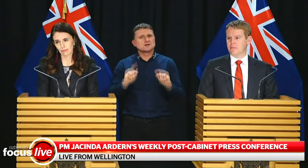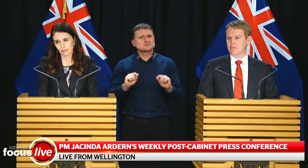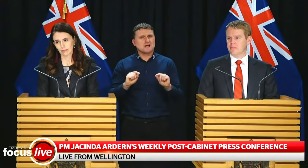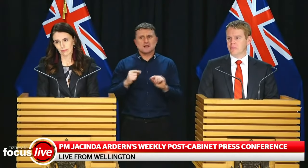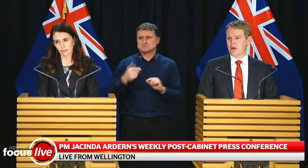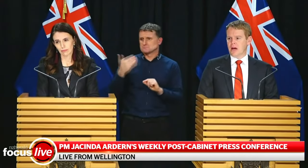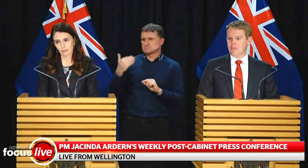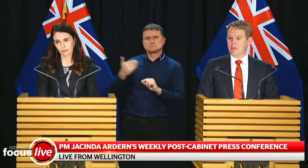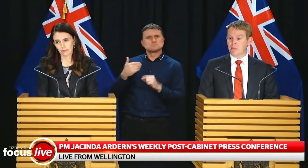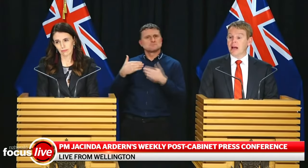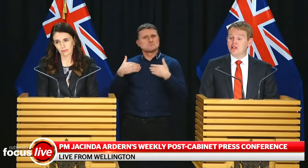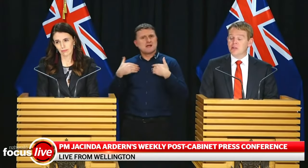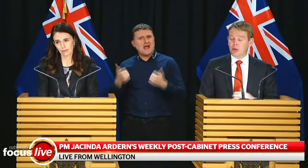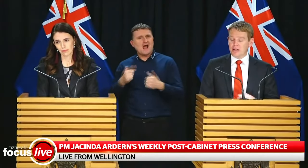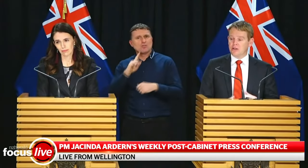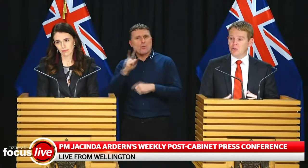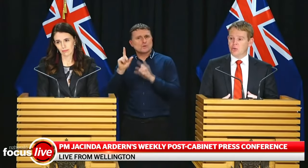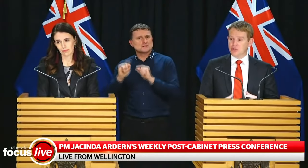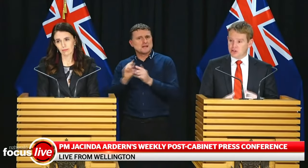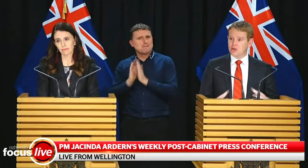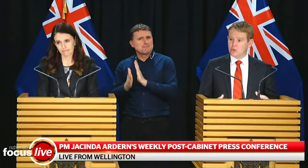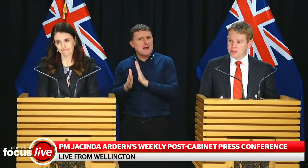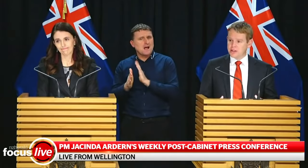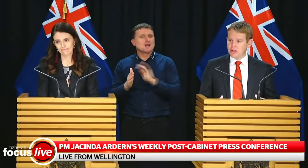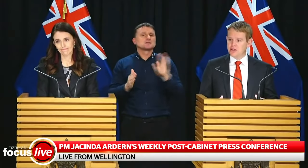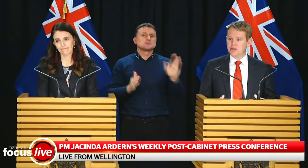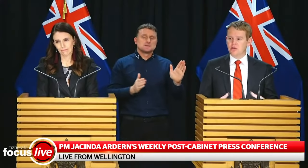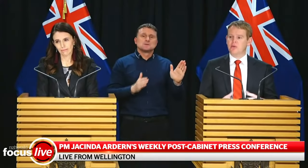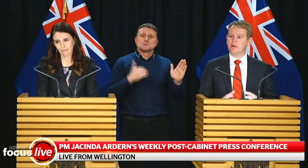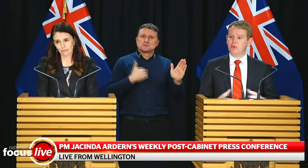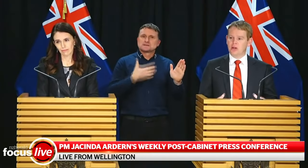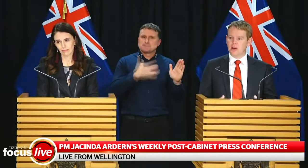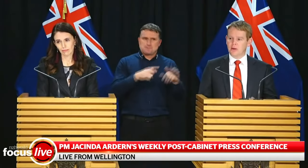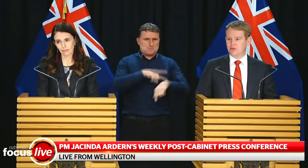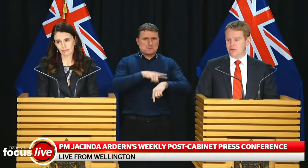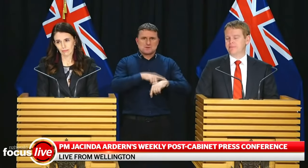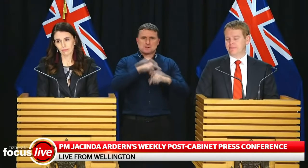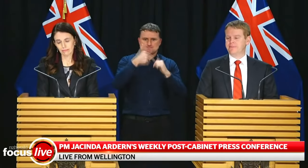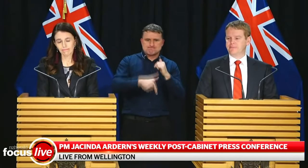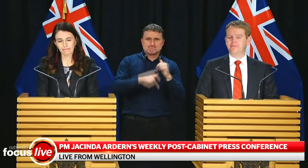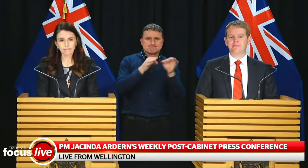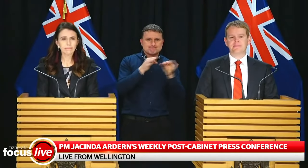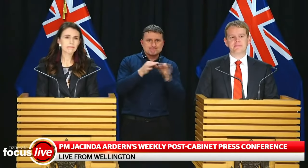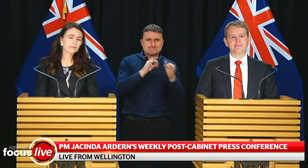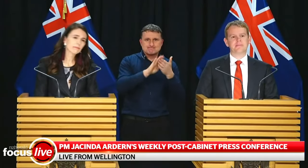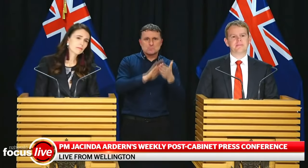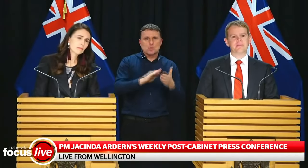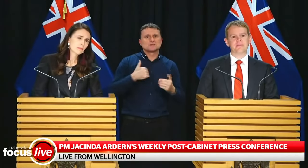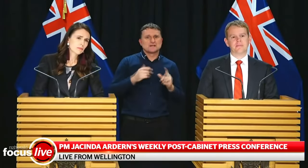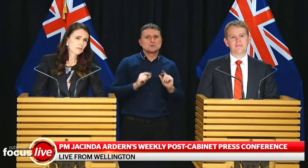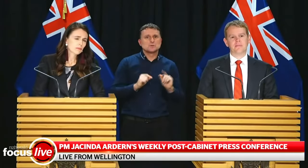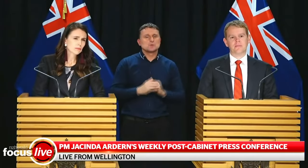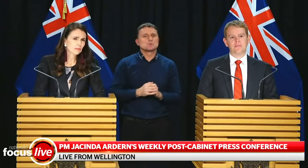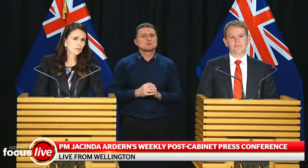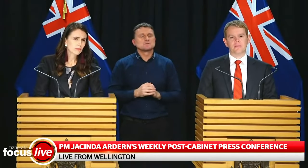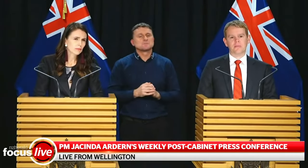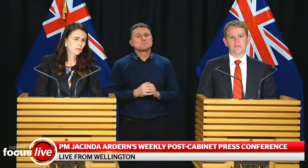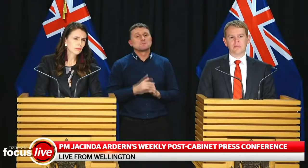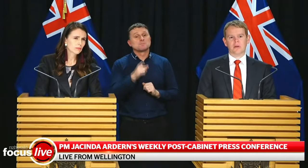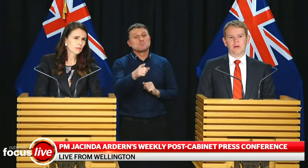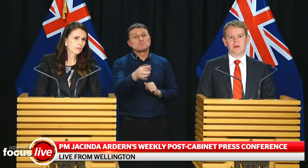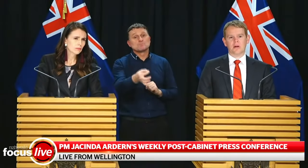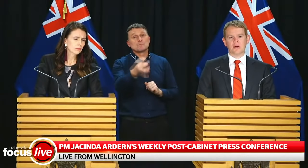order was passed? Largely practical, logistical considerations, which we've been working our way through. Minister, last week you said you ruled out